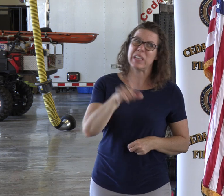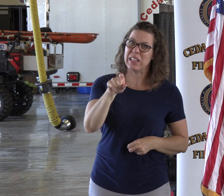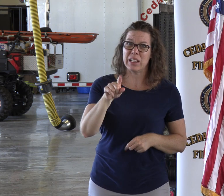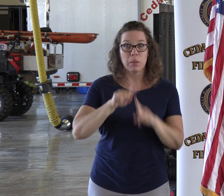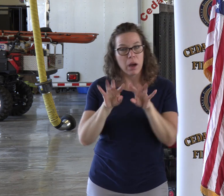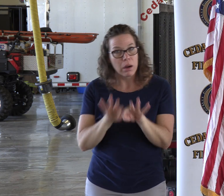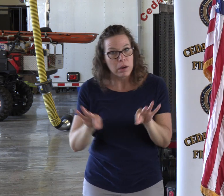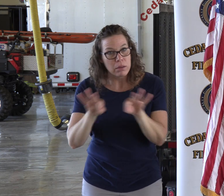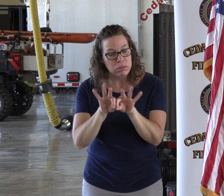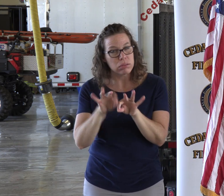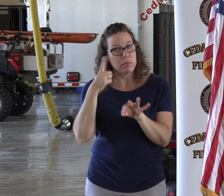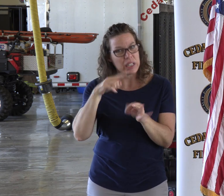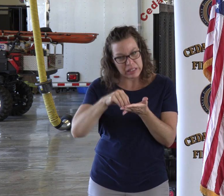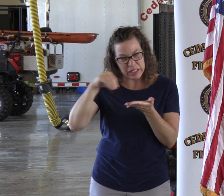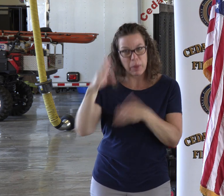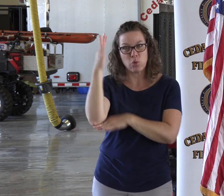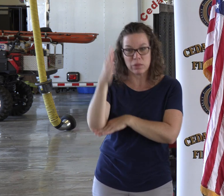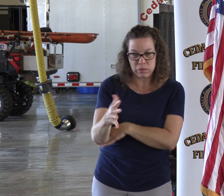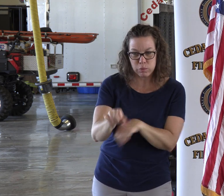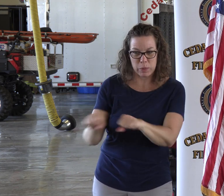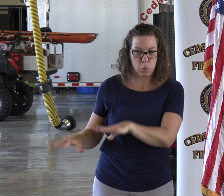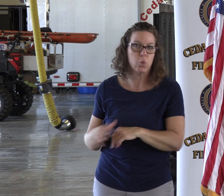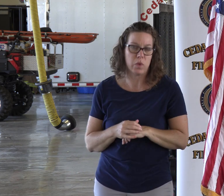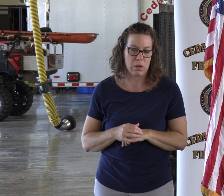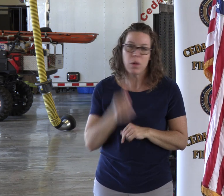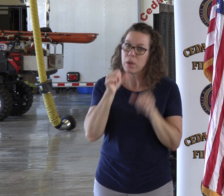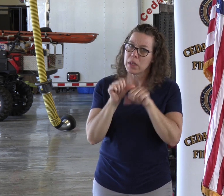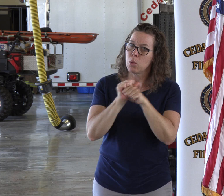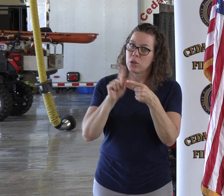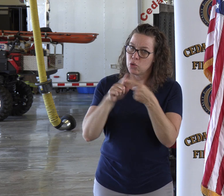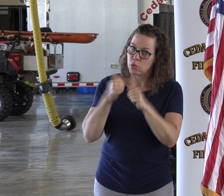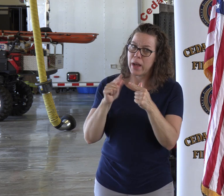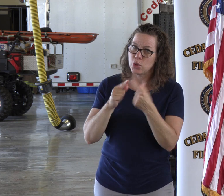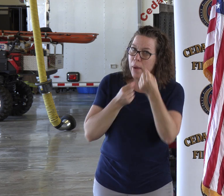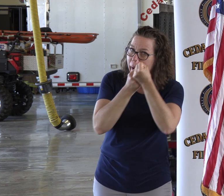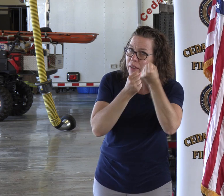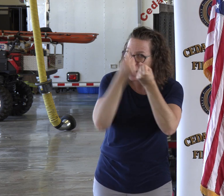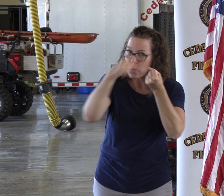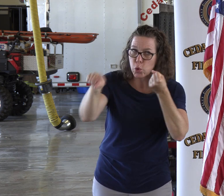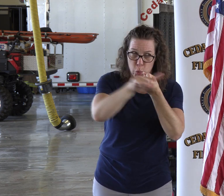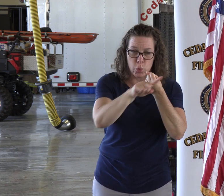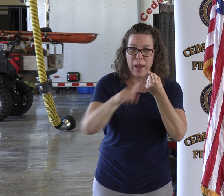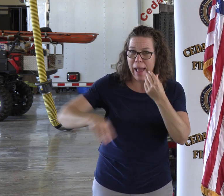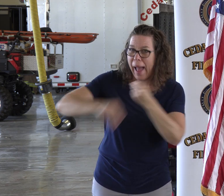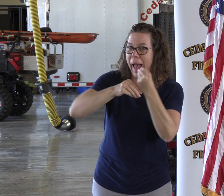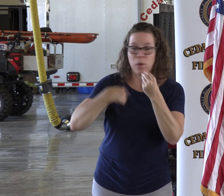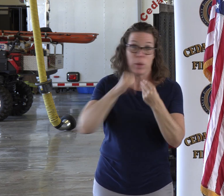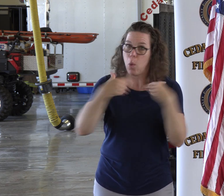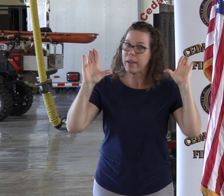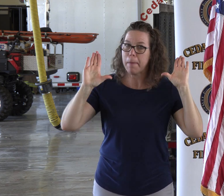a critical need for everyone in Cedar Rapids. So we're going to keep working hard to try to advocate for that, and we won't